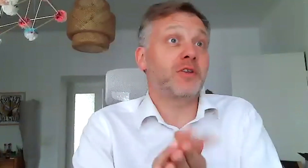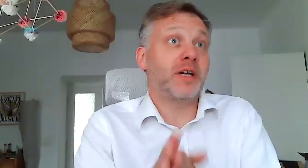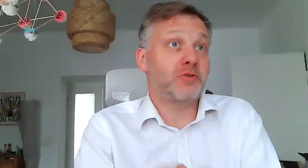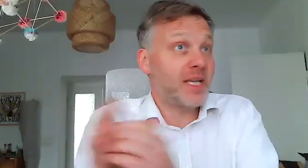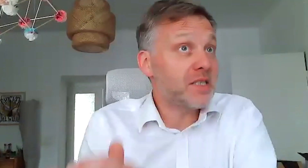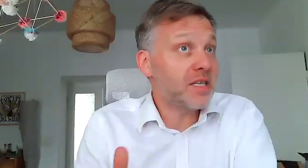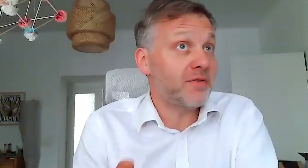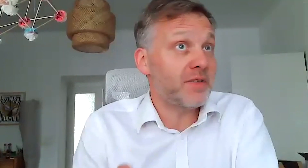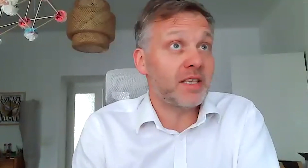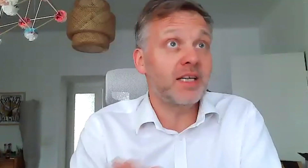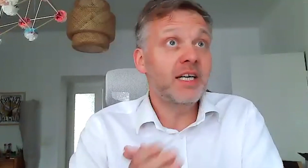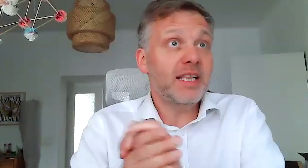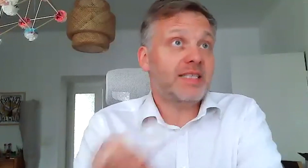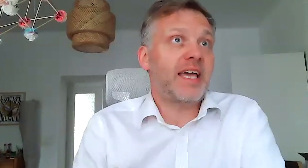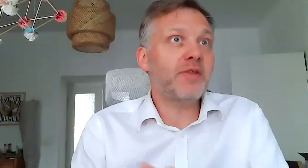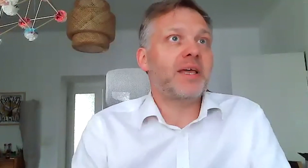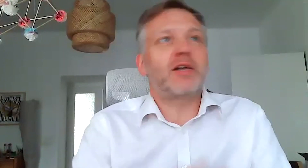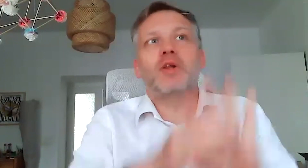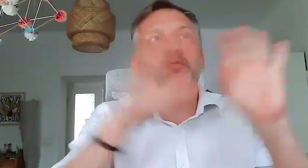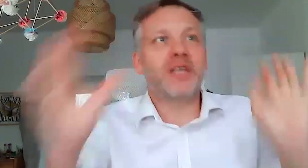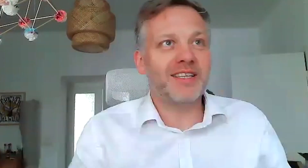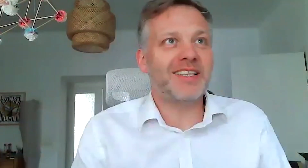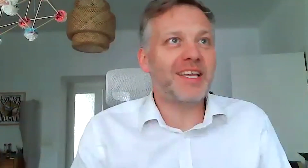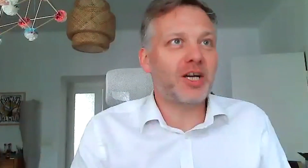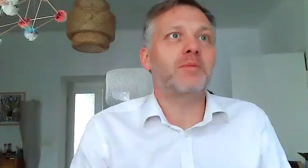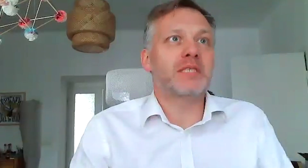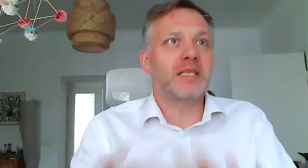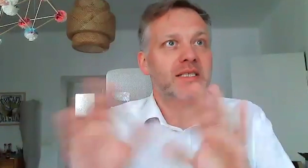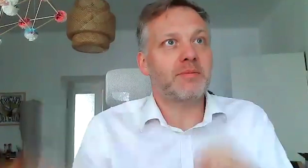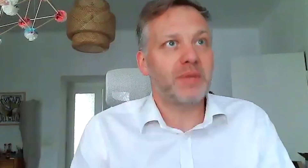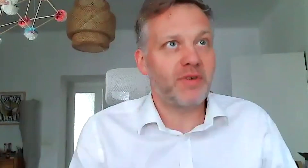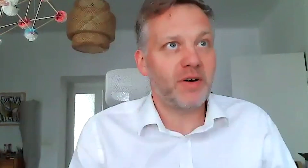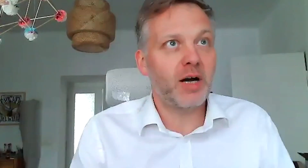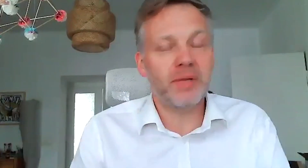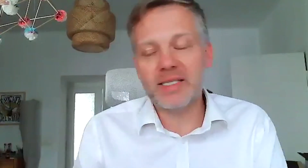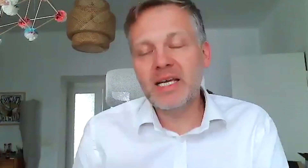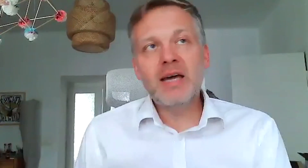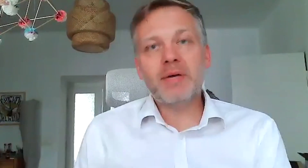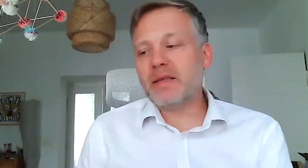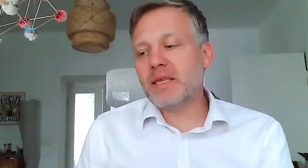And then you get to sensitive data, let's say health data, well, you bring in the data commons and it's something very